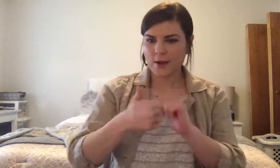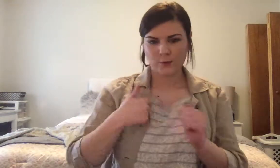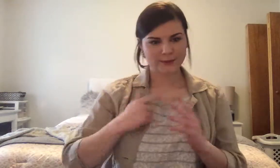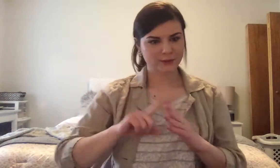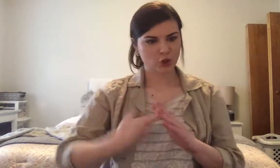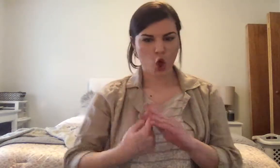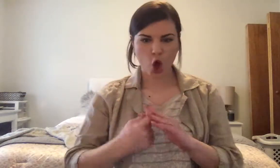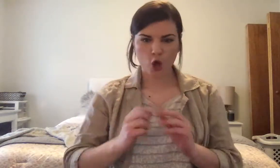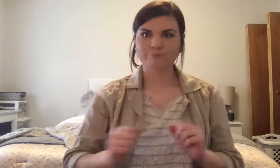photography.